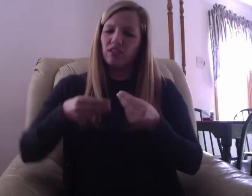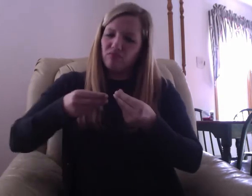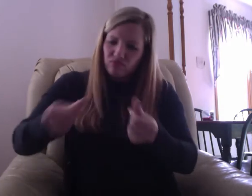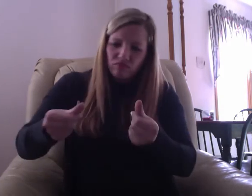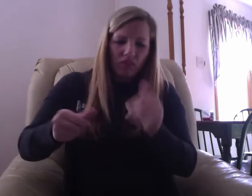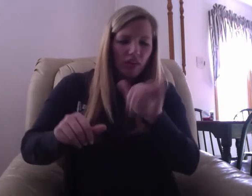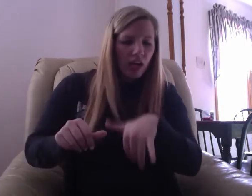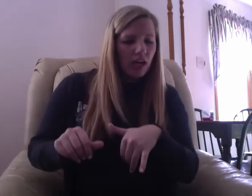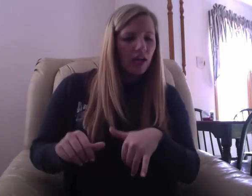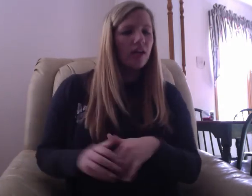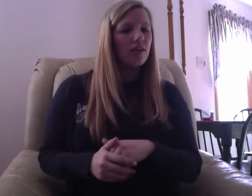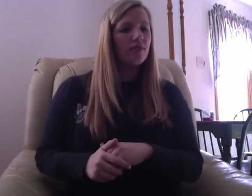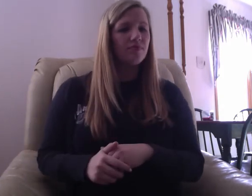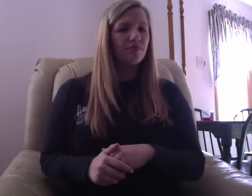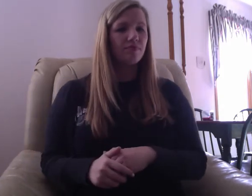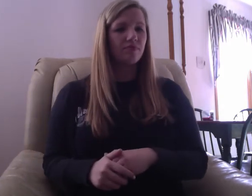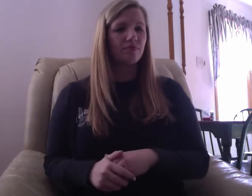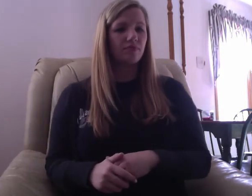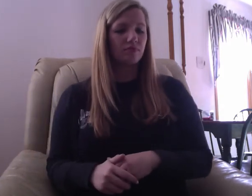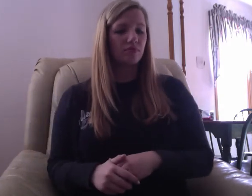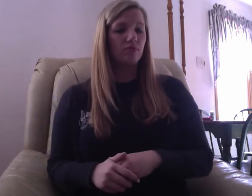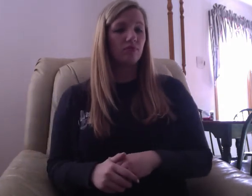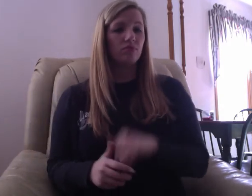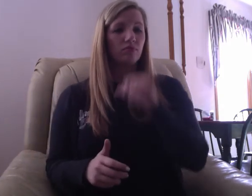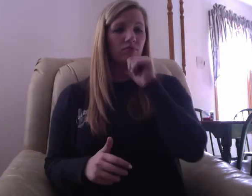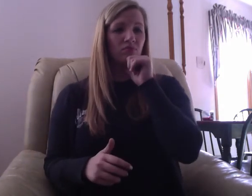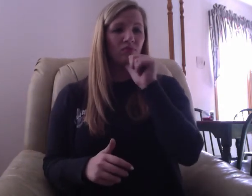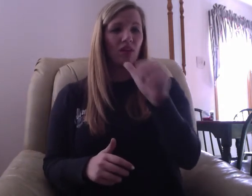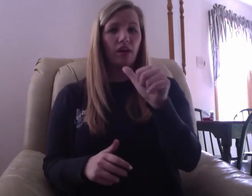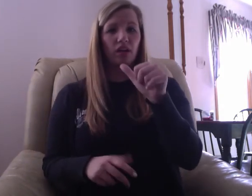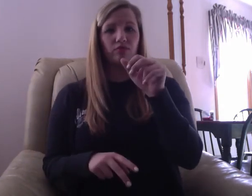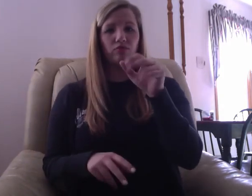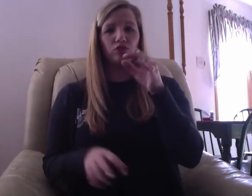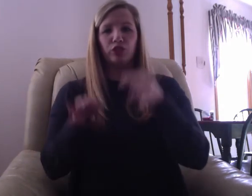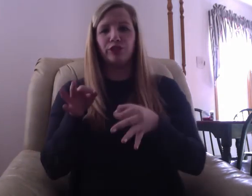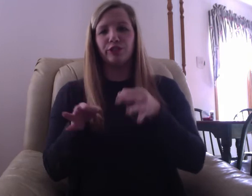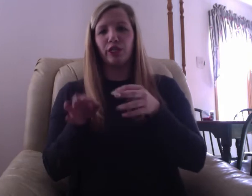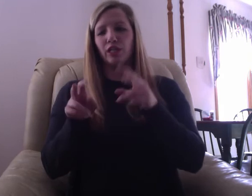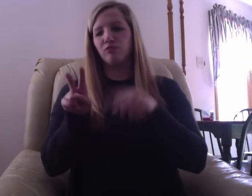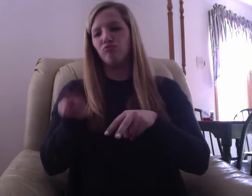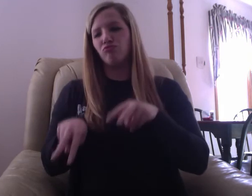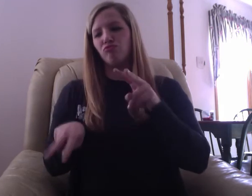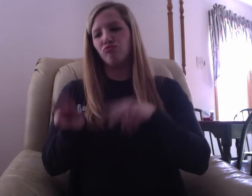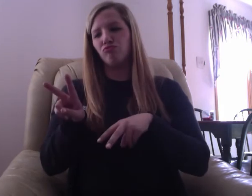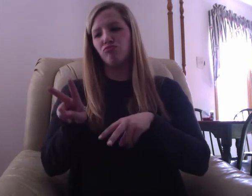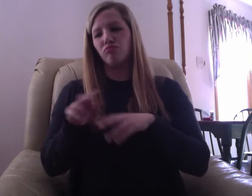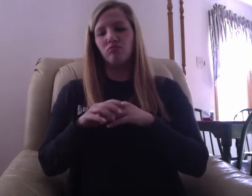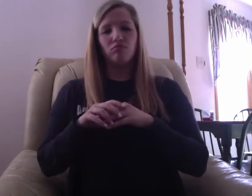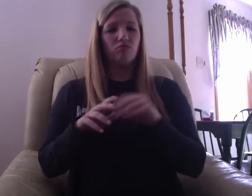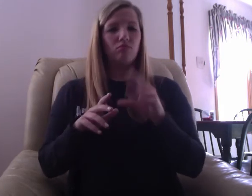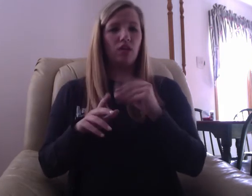again, is being non-judgmental and being accepting and learning the basic terminology, and that's right.